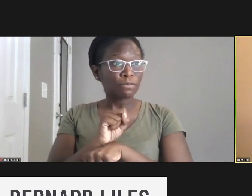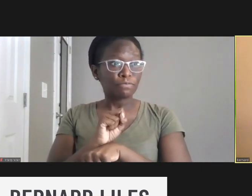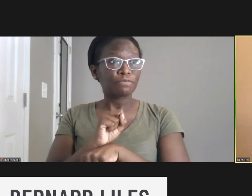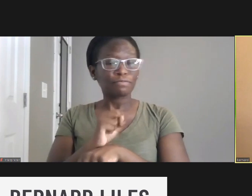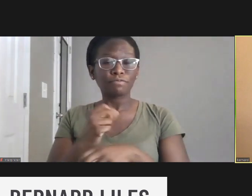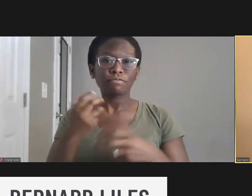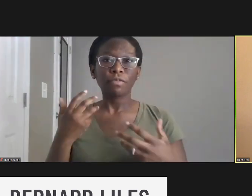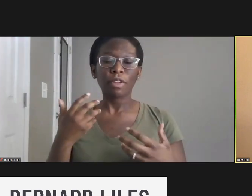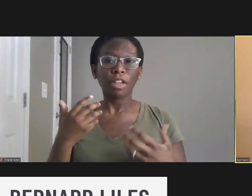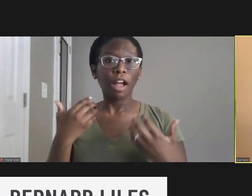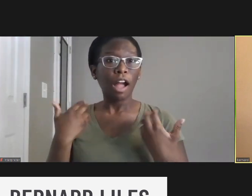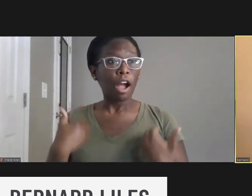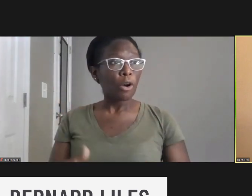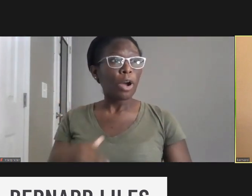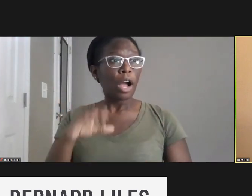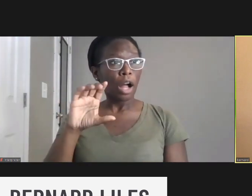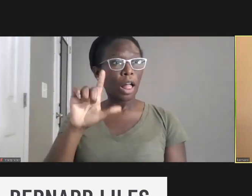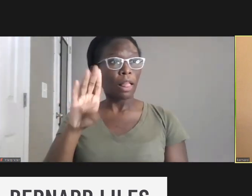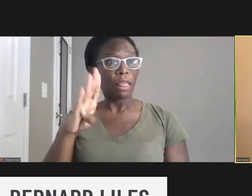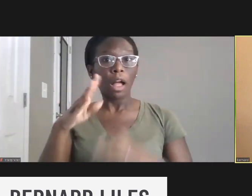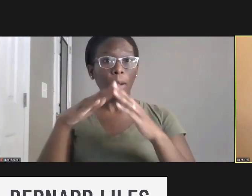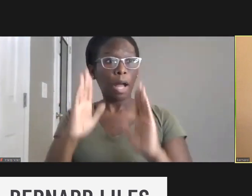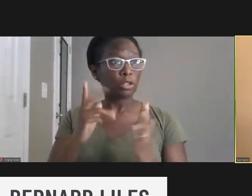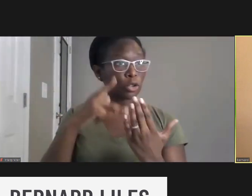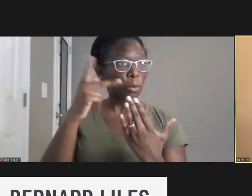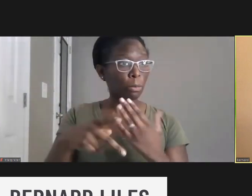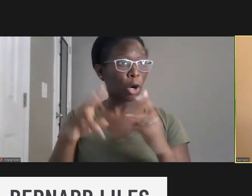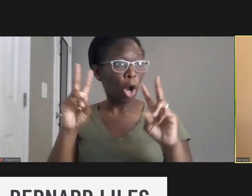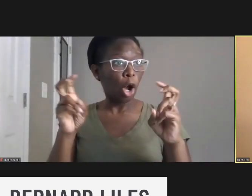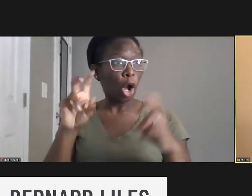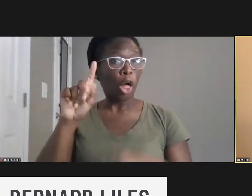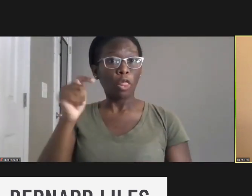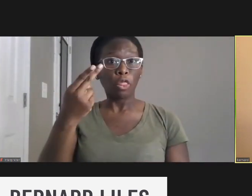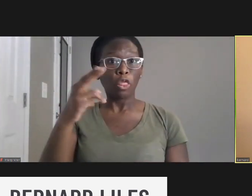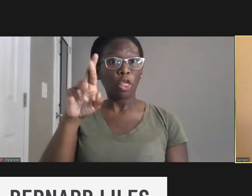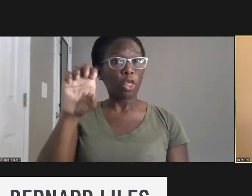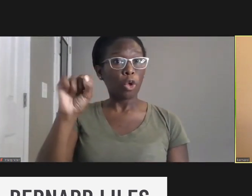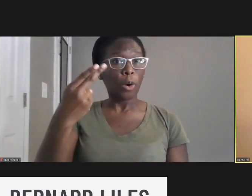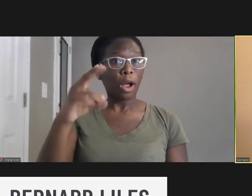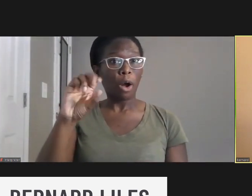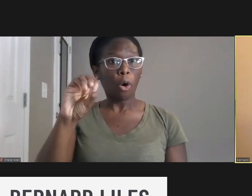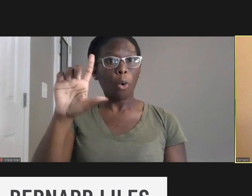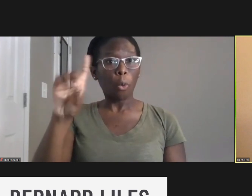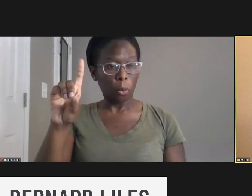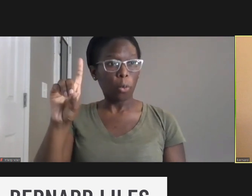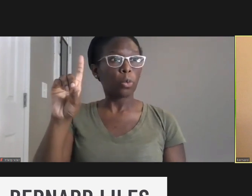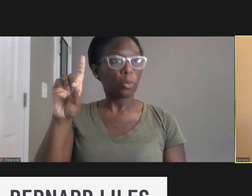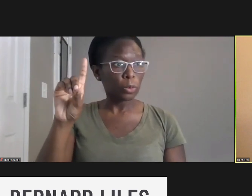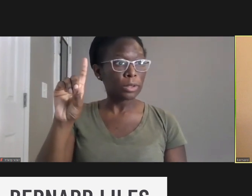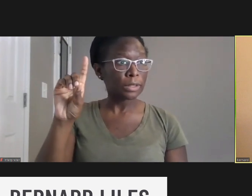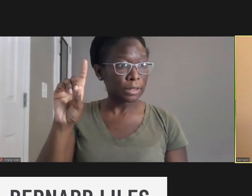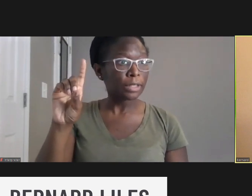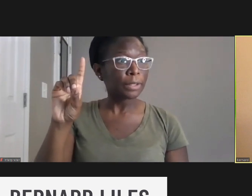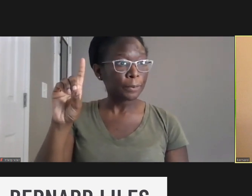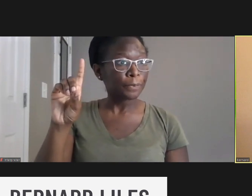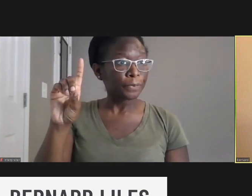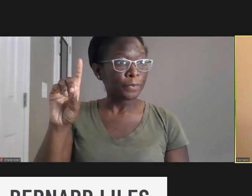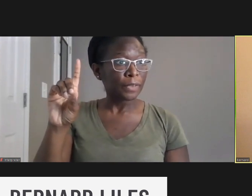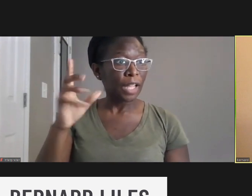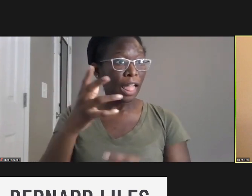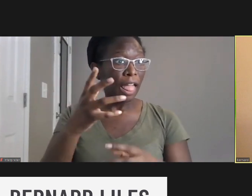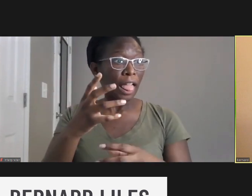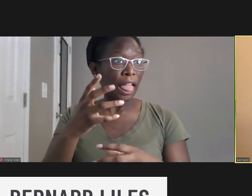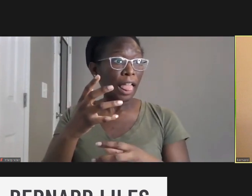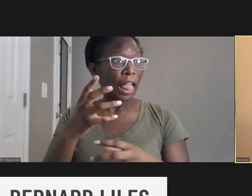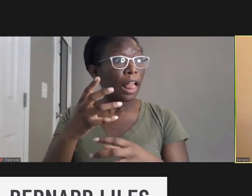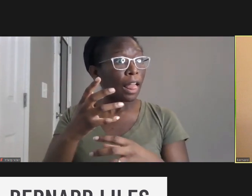at a house called Threshold, and they got me. And it had some programs to use